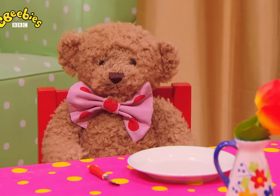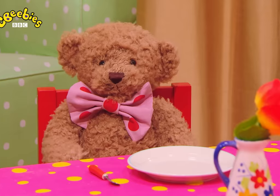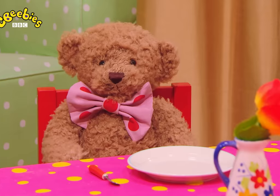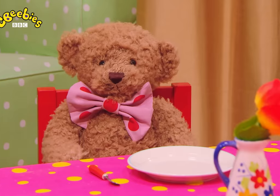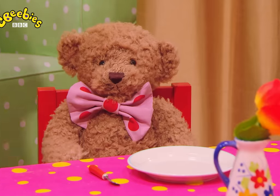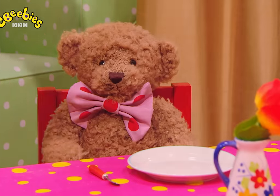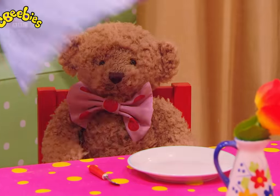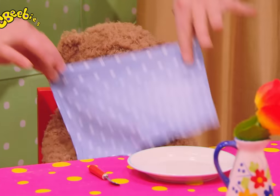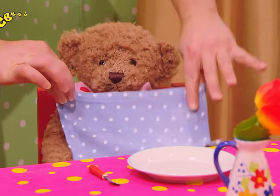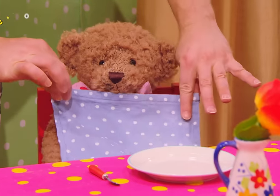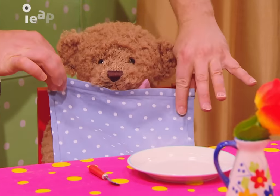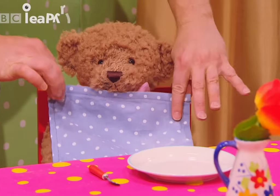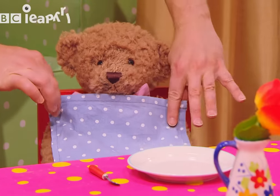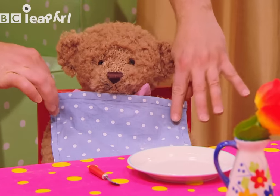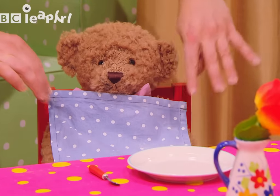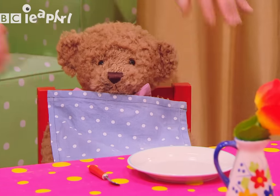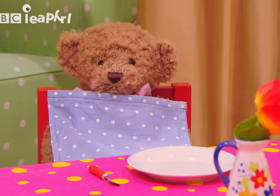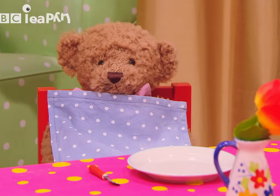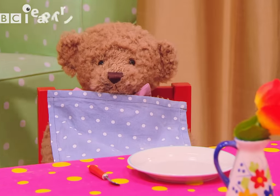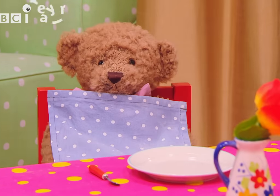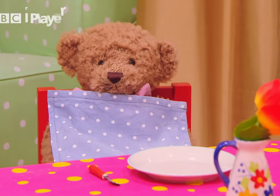And Monsieur Tumble Ted, this is for you. Voila.